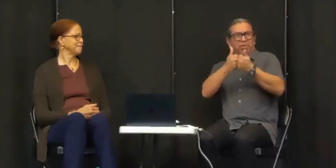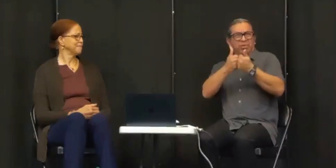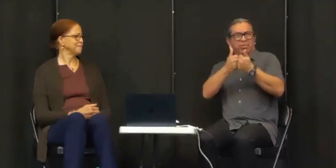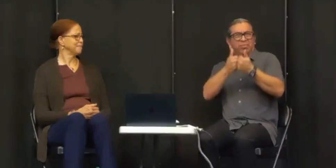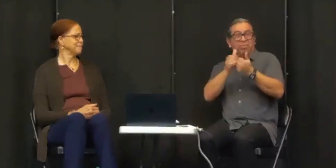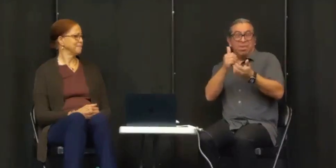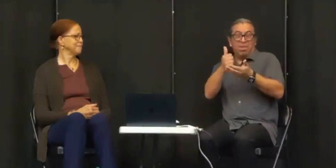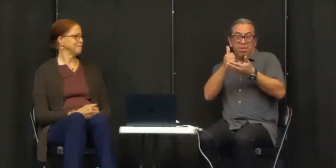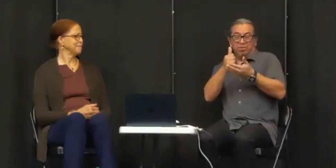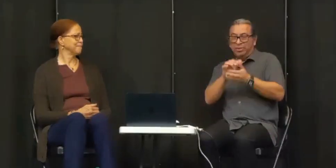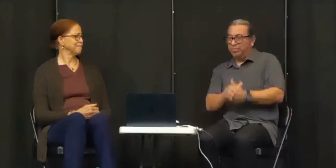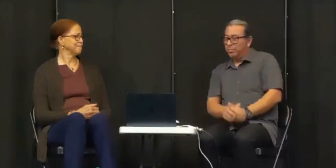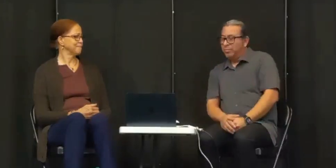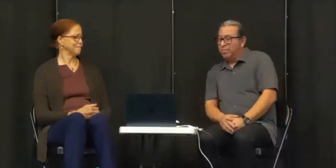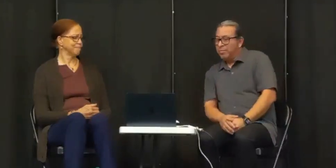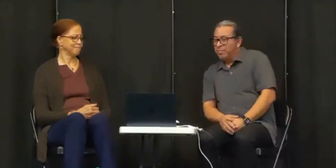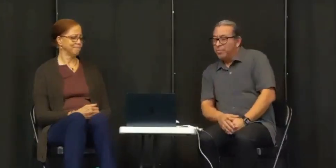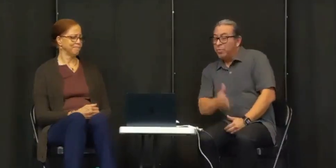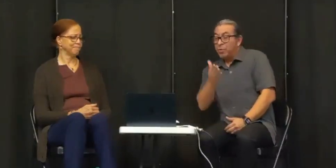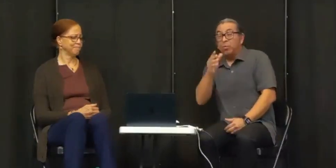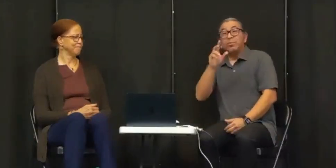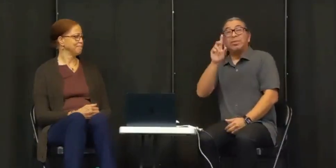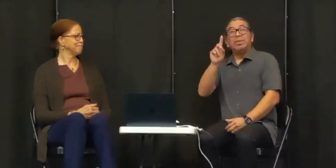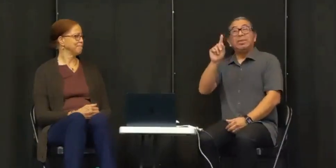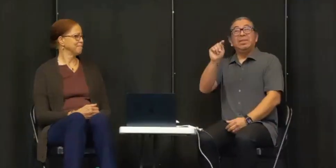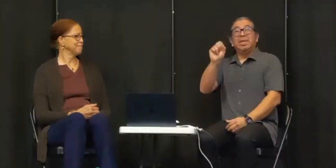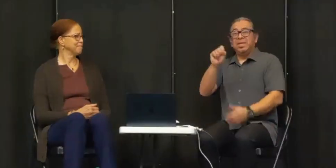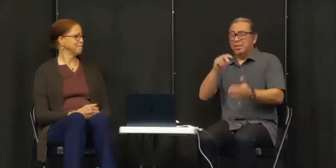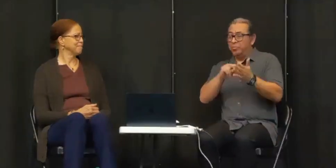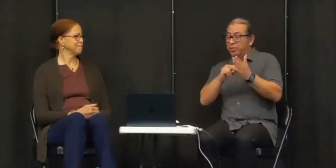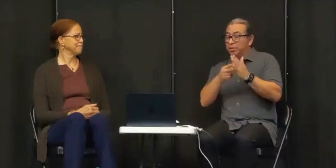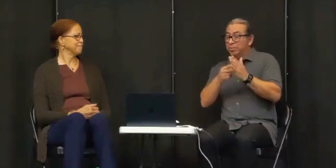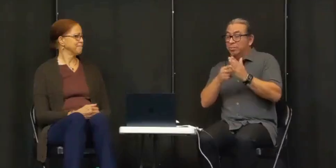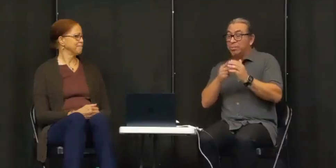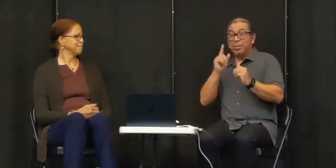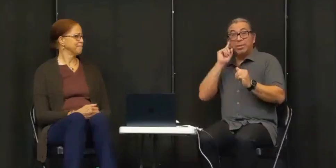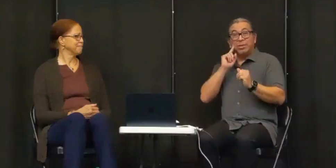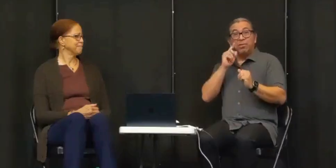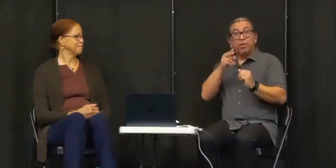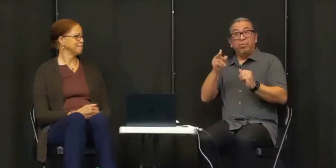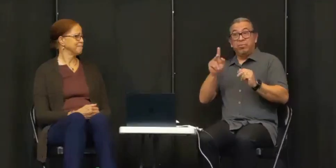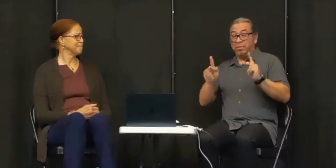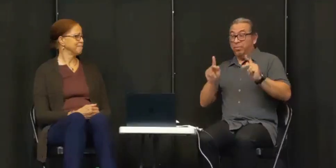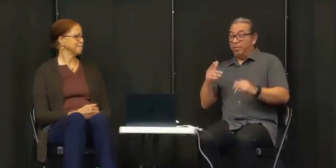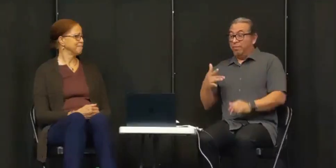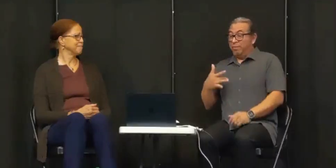at, solve, help ourselves do that.